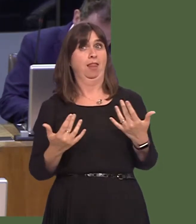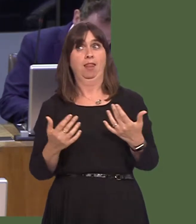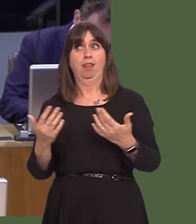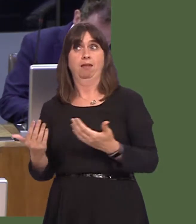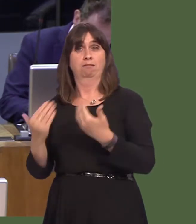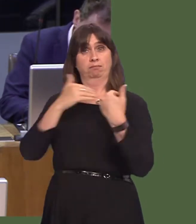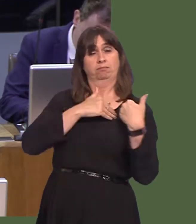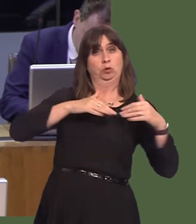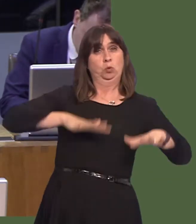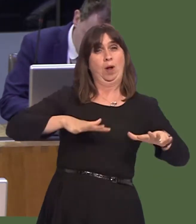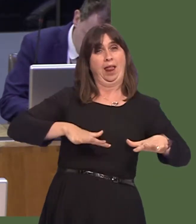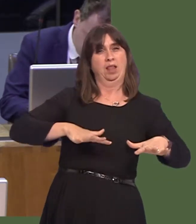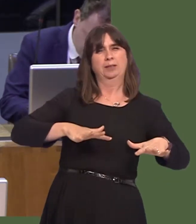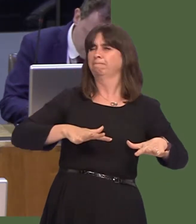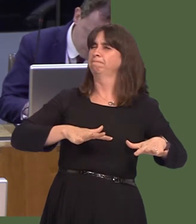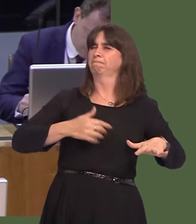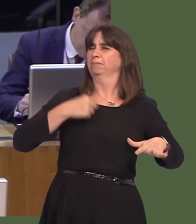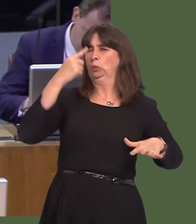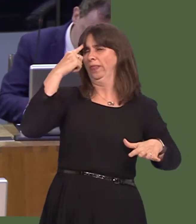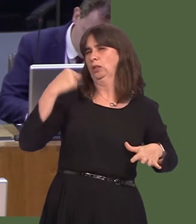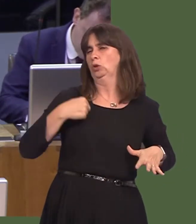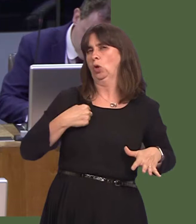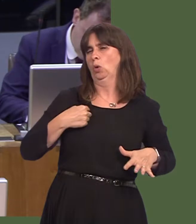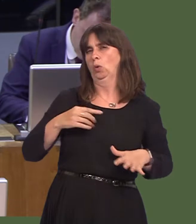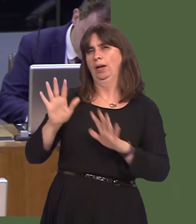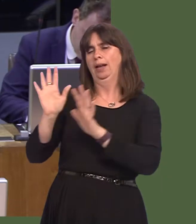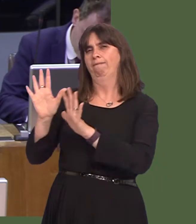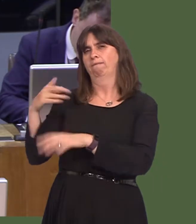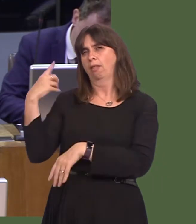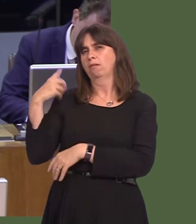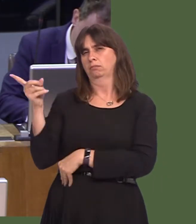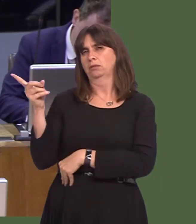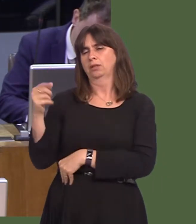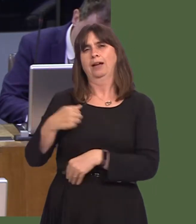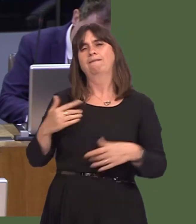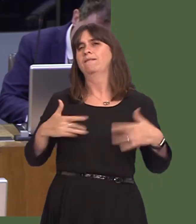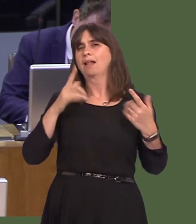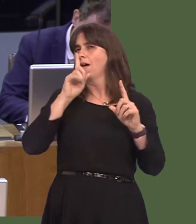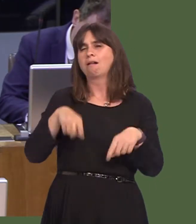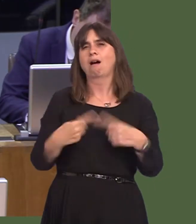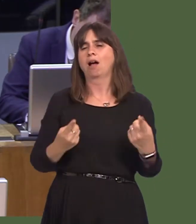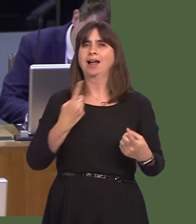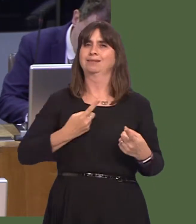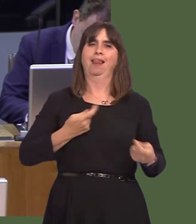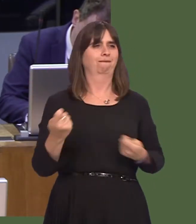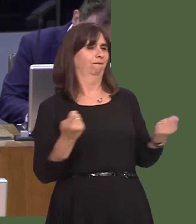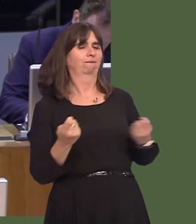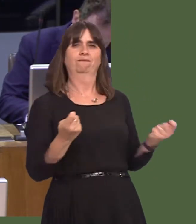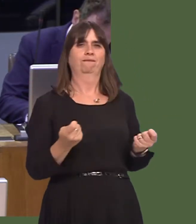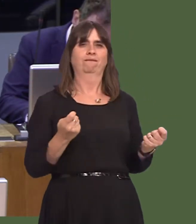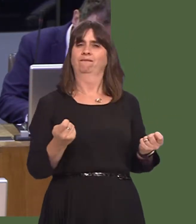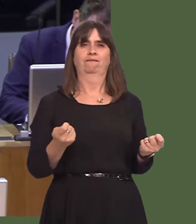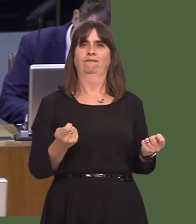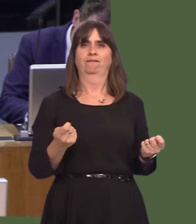for devolution of the justice system, prisons in particular, as I don't believe we can go it alone. However, it is